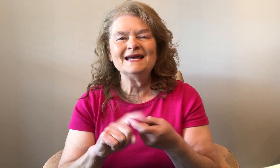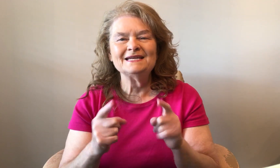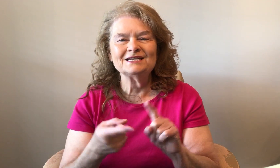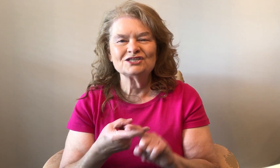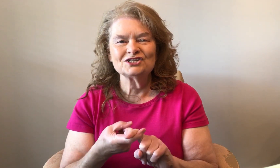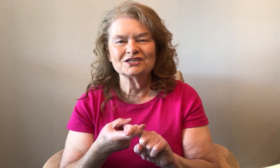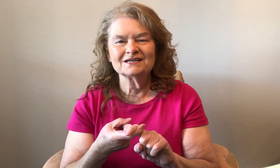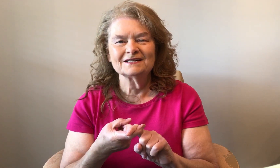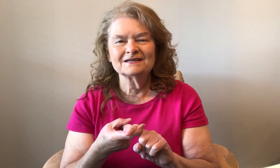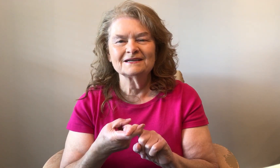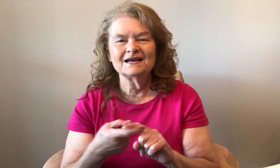Spanish,